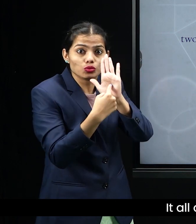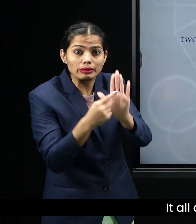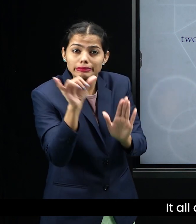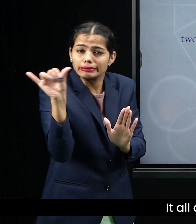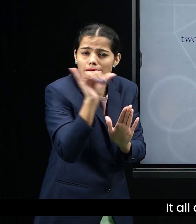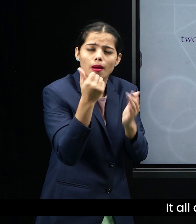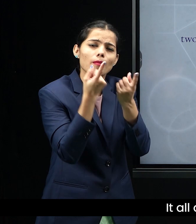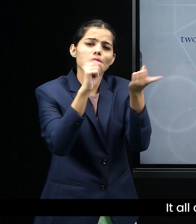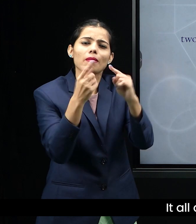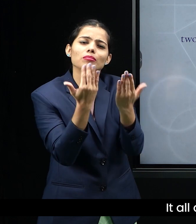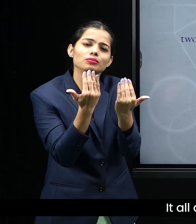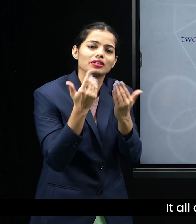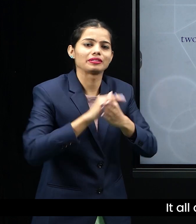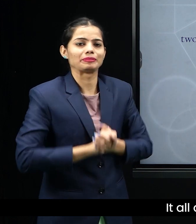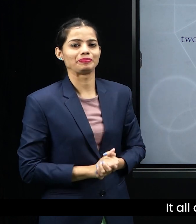same rational numbers.